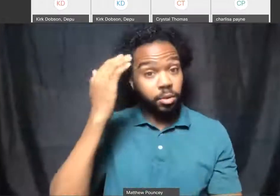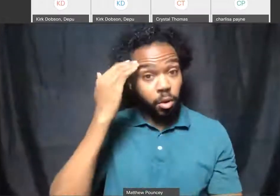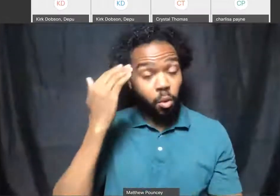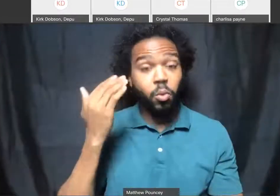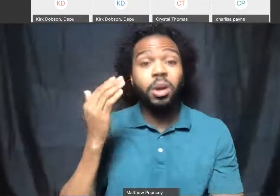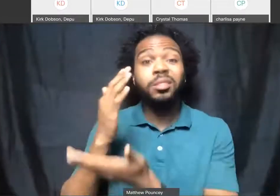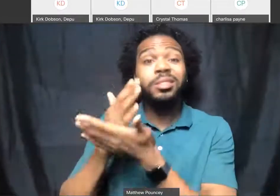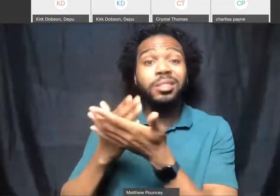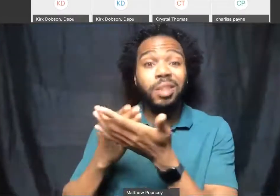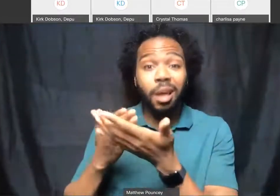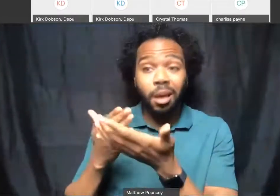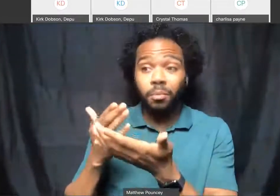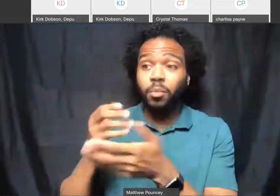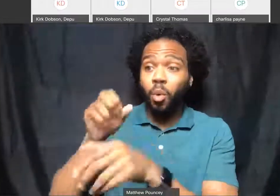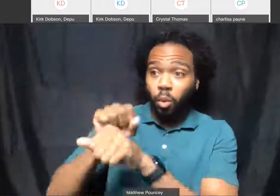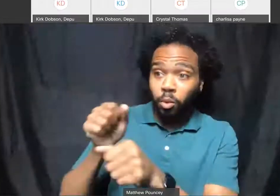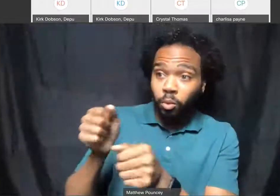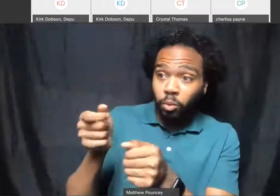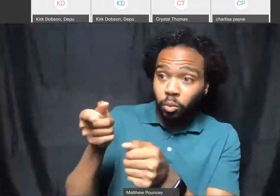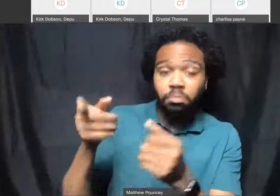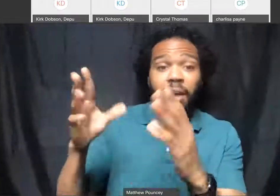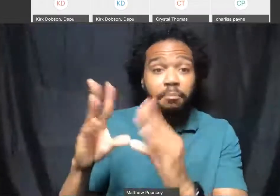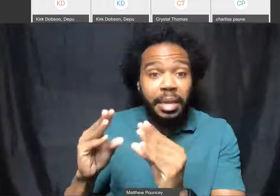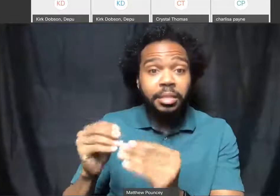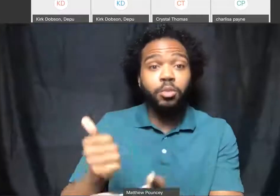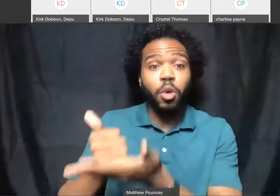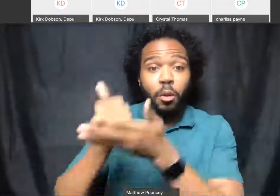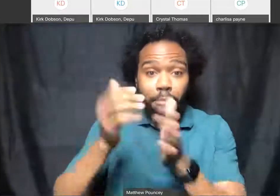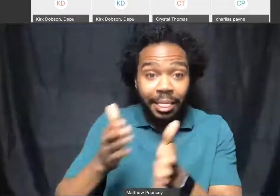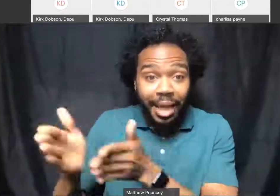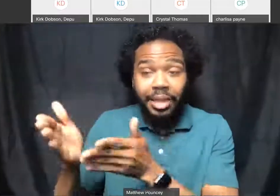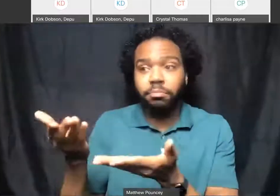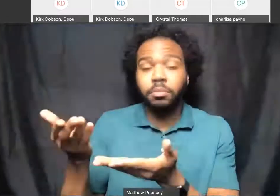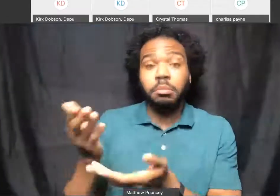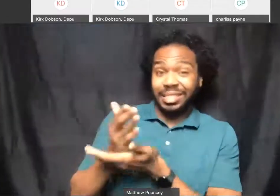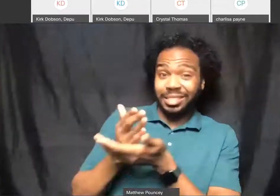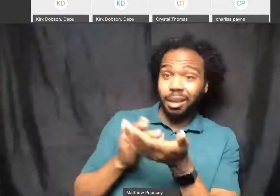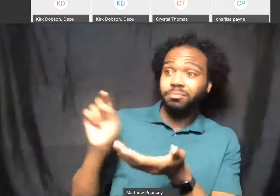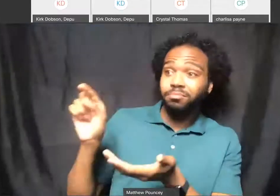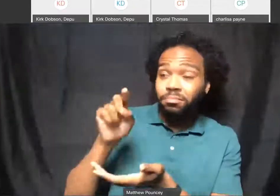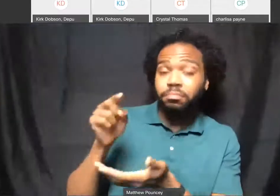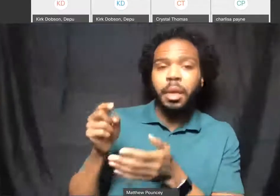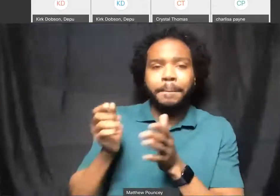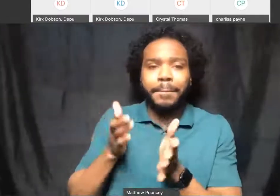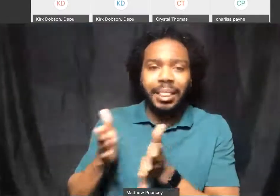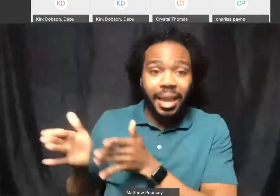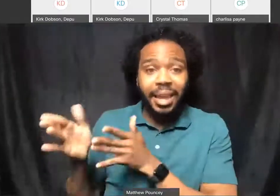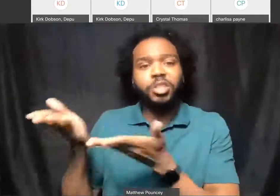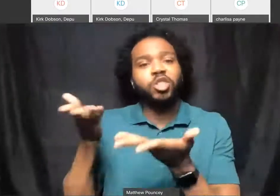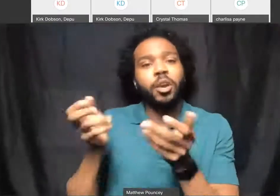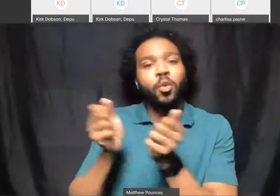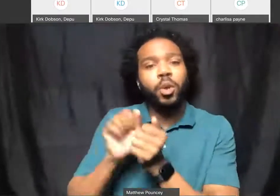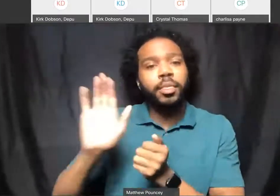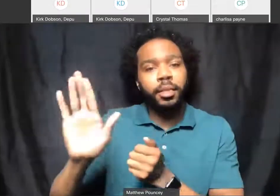of having meetings to plan, and some plan and then share with providers. So I will be